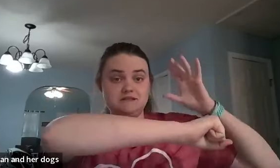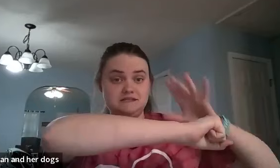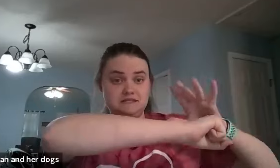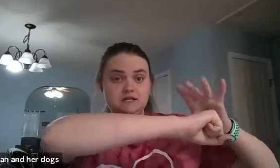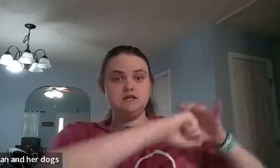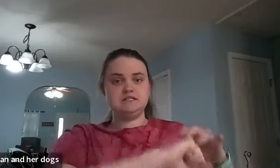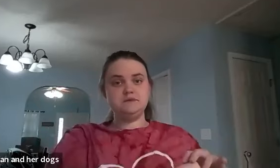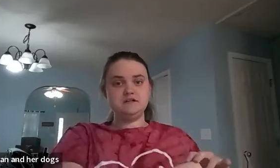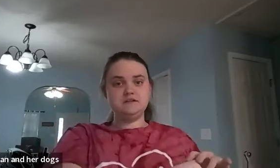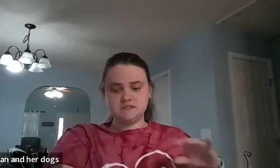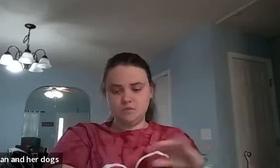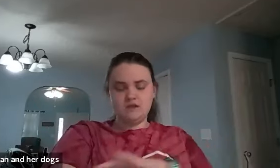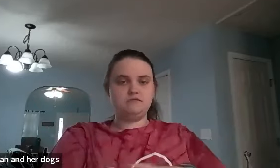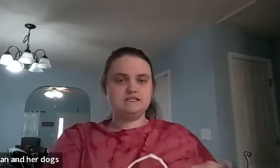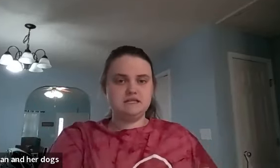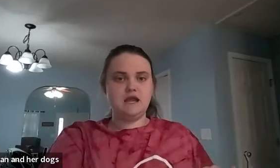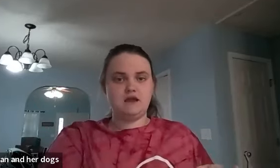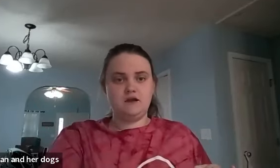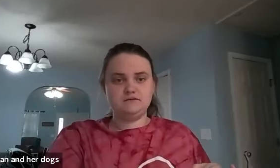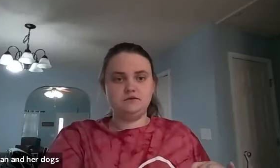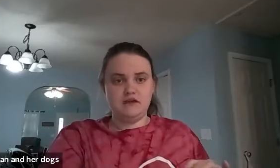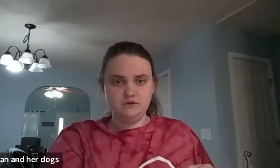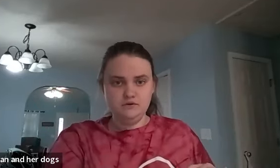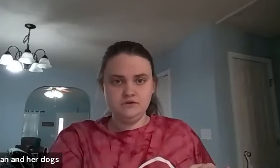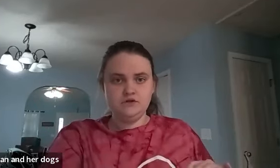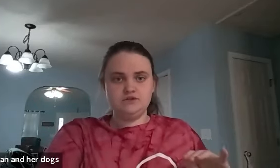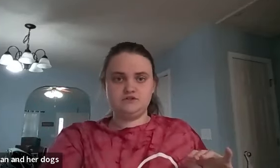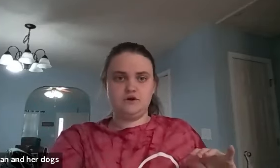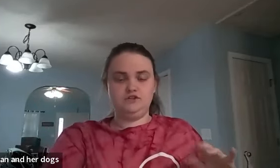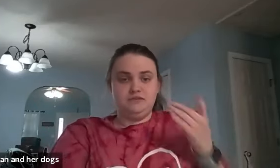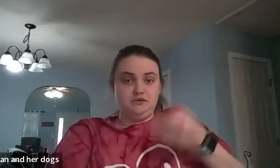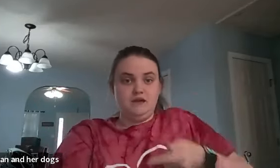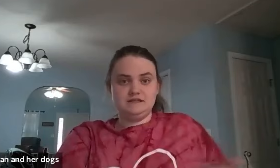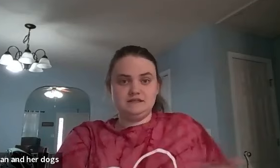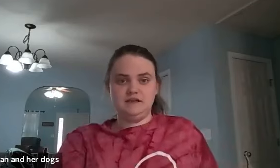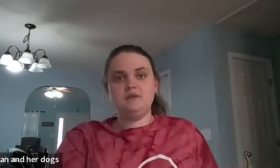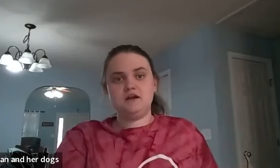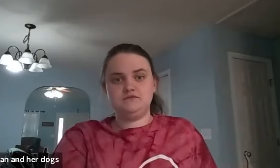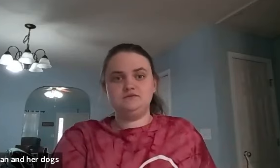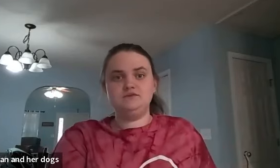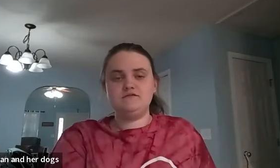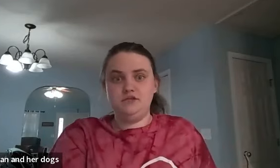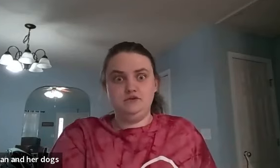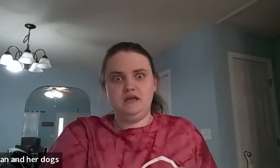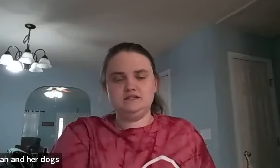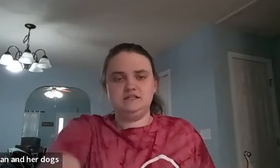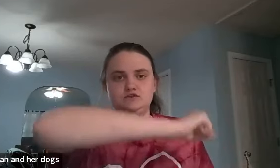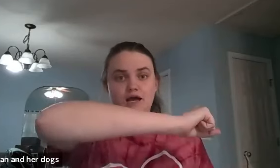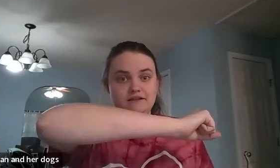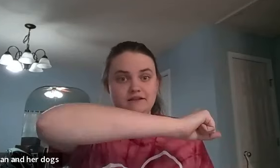see. Typically, this is more resting at comfortable level. So, but you can't see, I'm at a comfortable level, but you cannot see it. So I lift it up